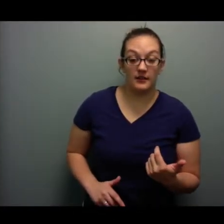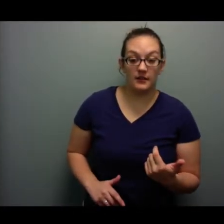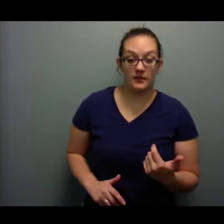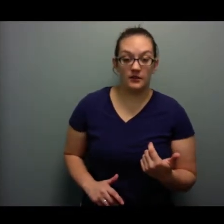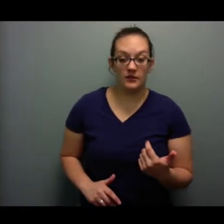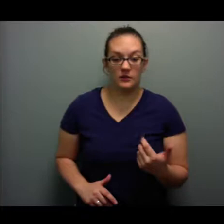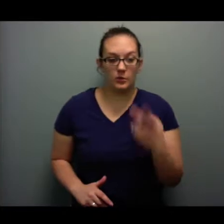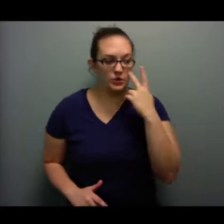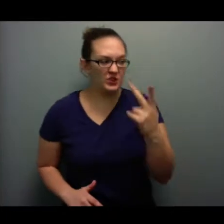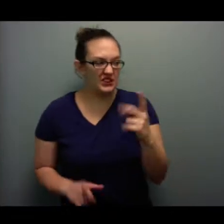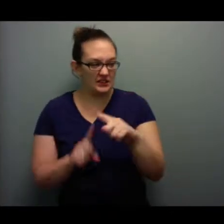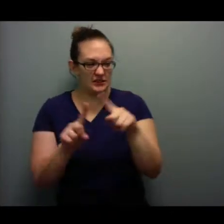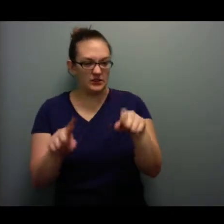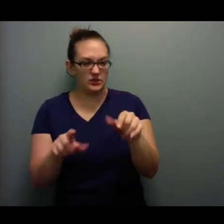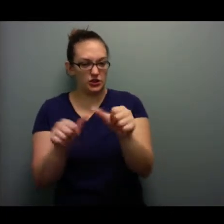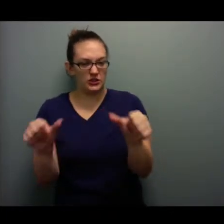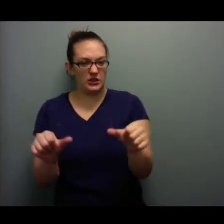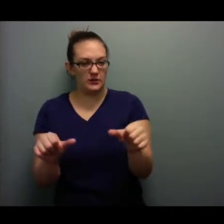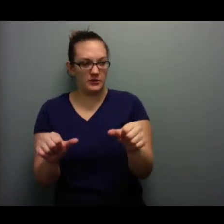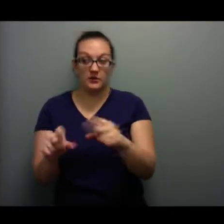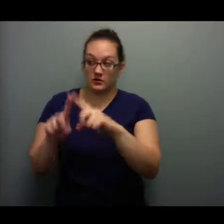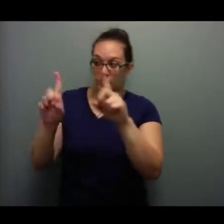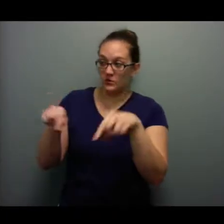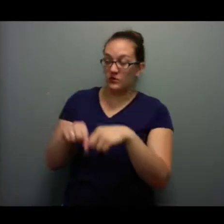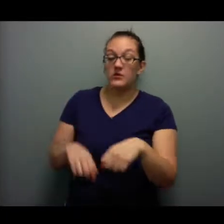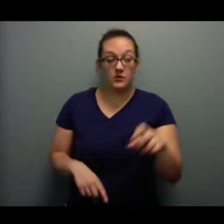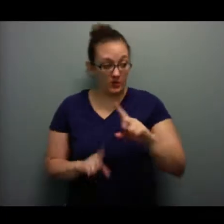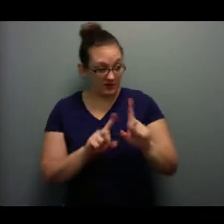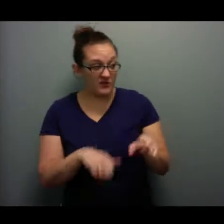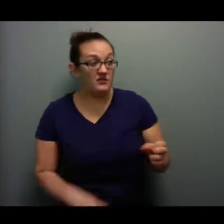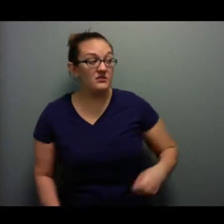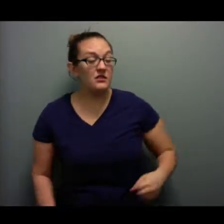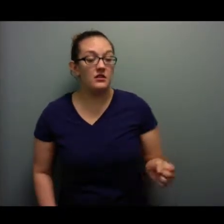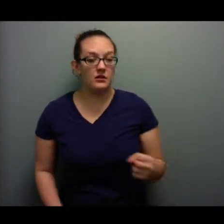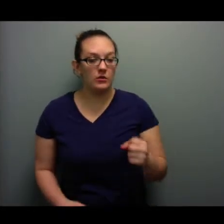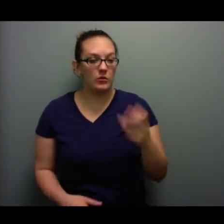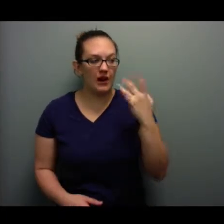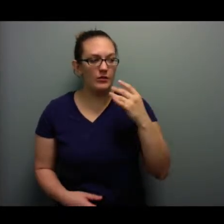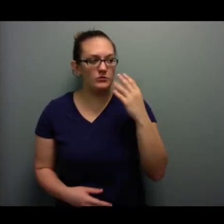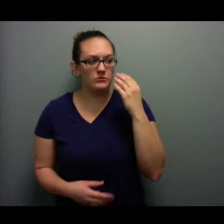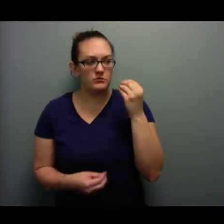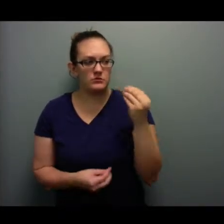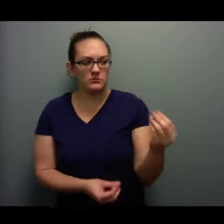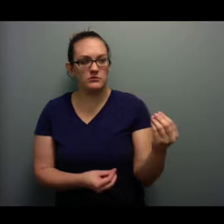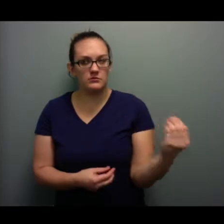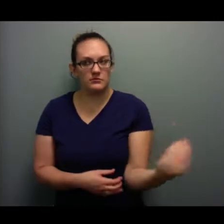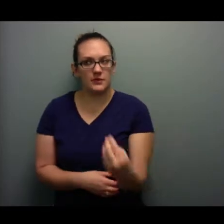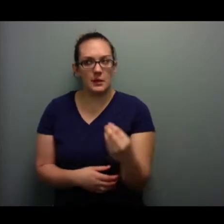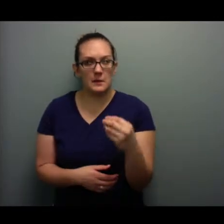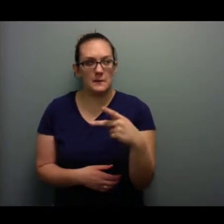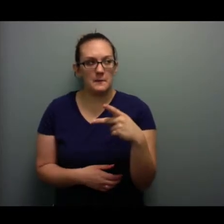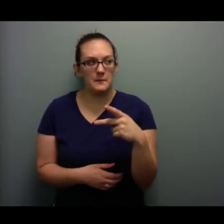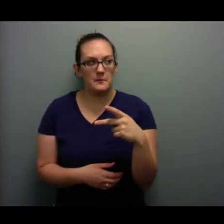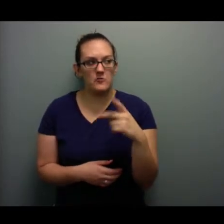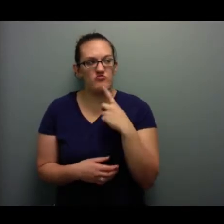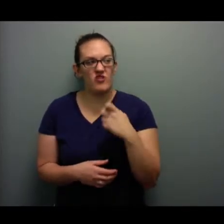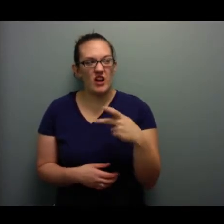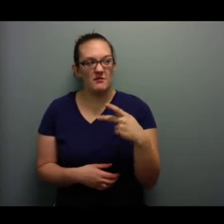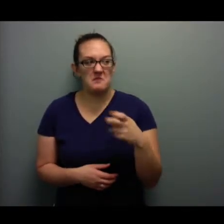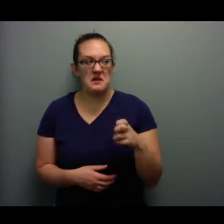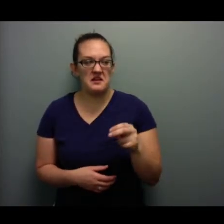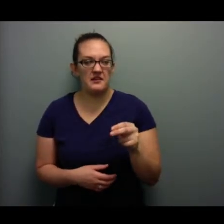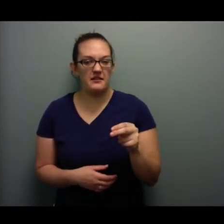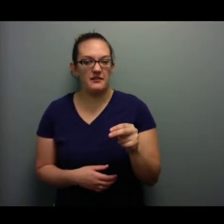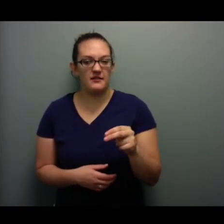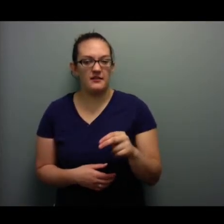What shape do you see inside? Squares, okay? Now why do you think I gave her red? How come I gave her the color red? How come I didn't give her the green